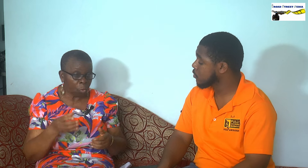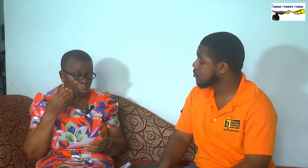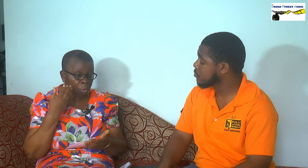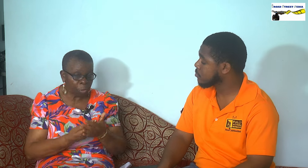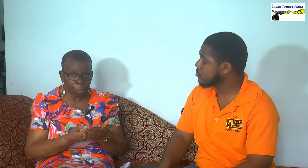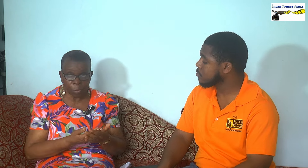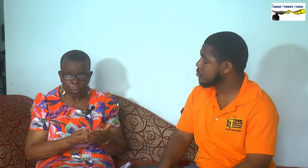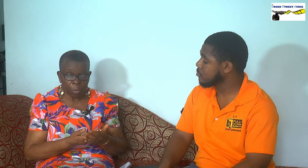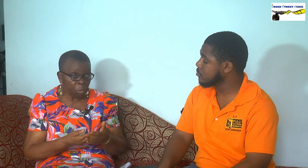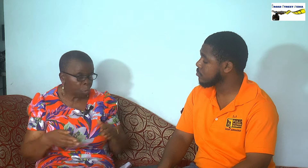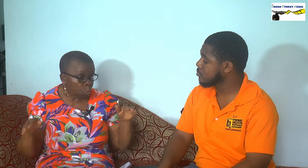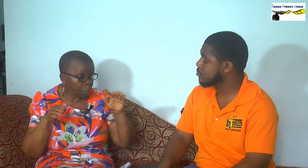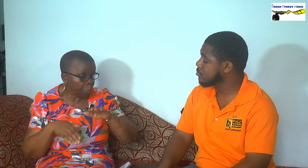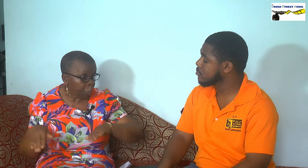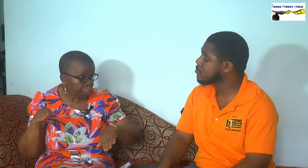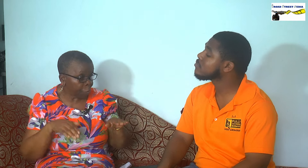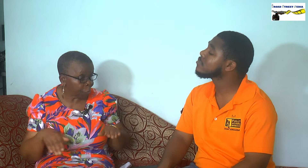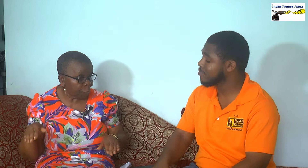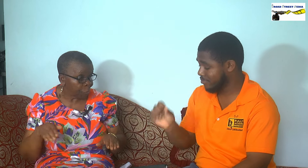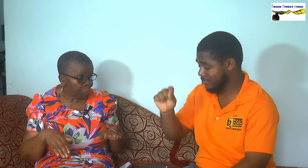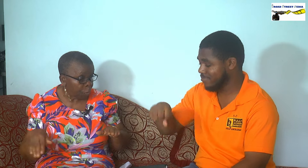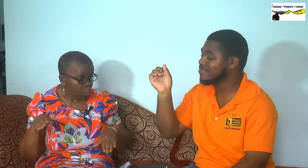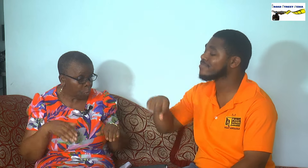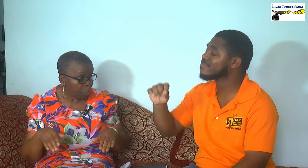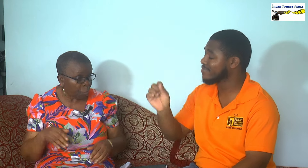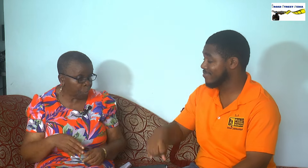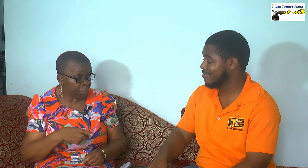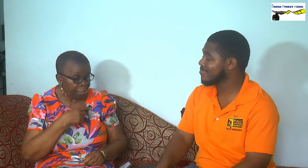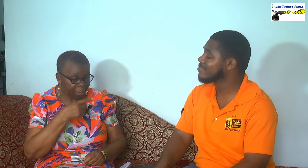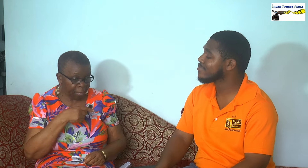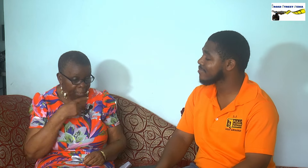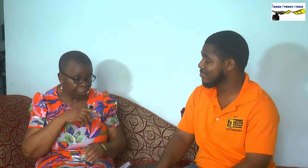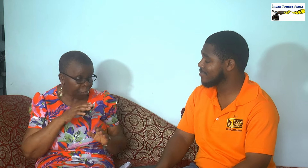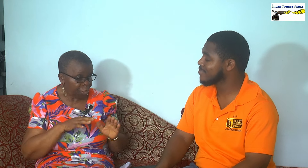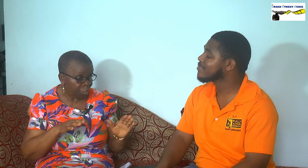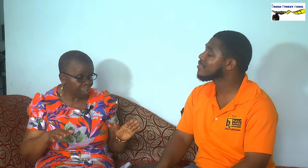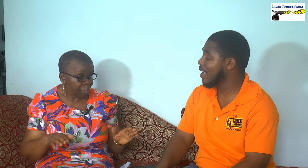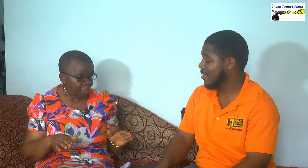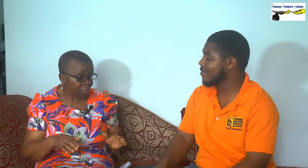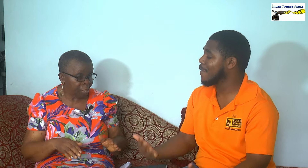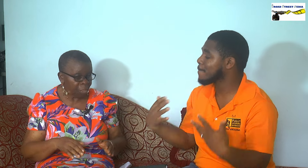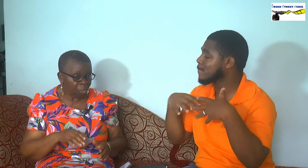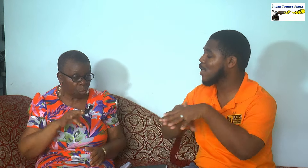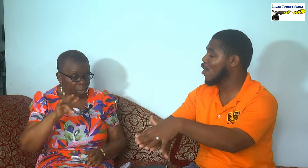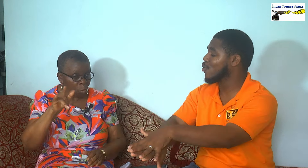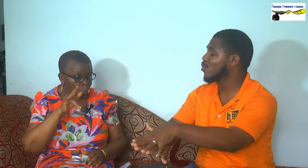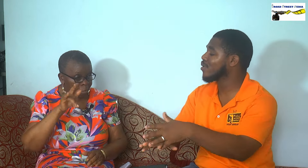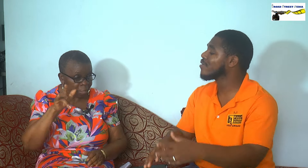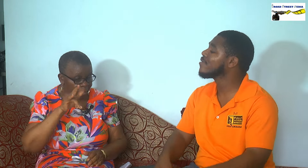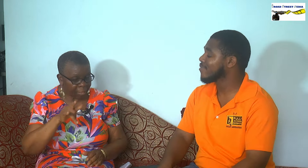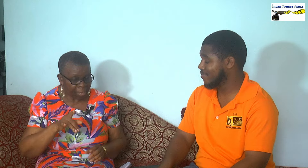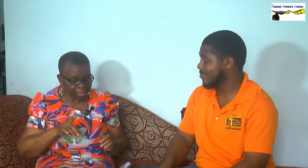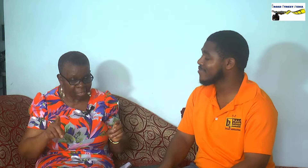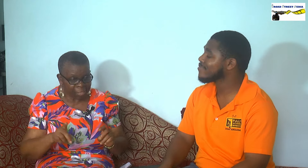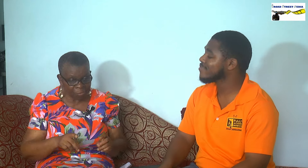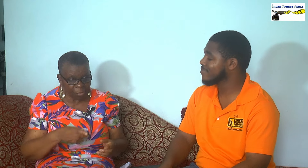good swimmer. Yeah. Swimmer with hearing children. Yeah. And she went overseas and did very